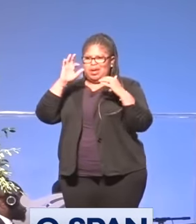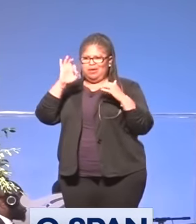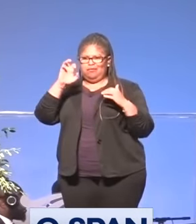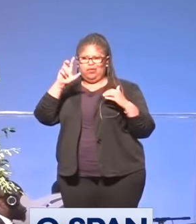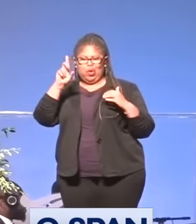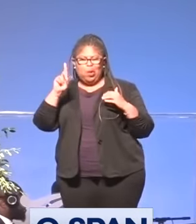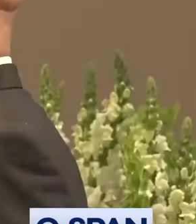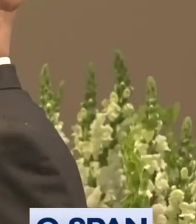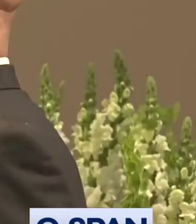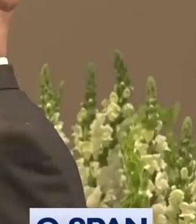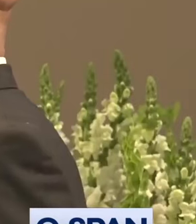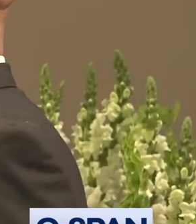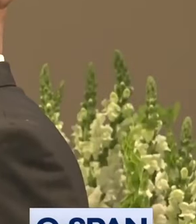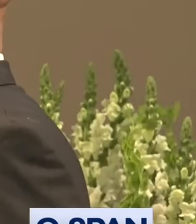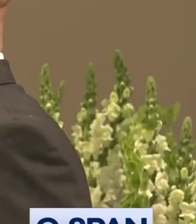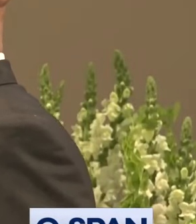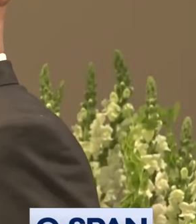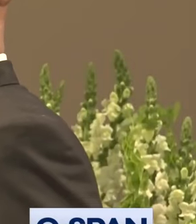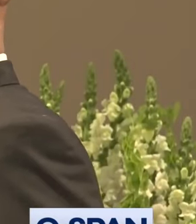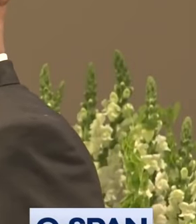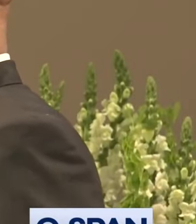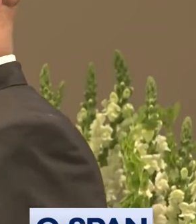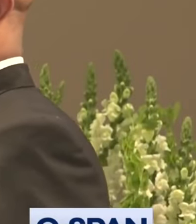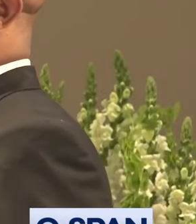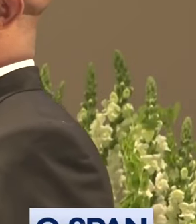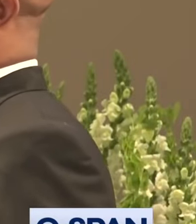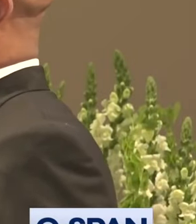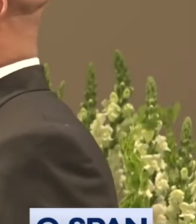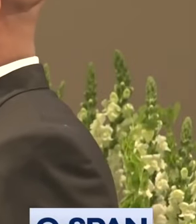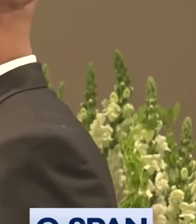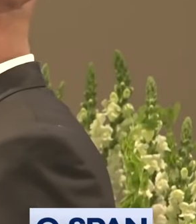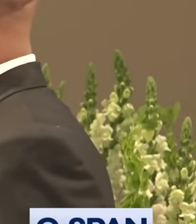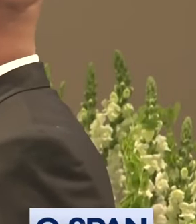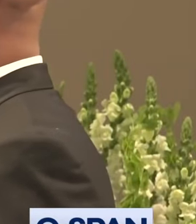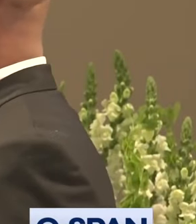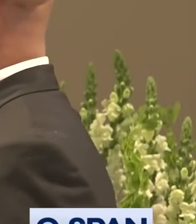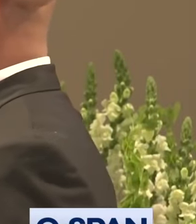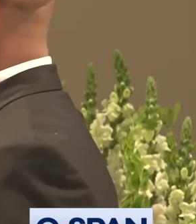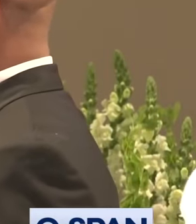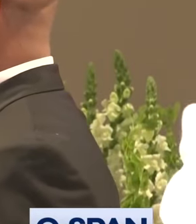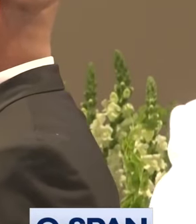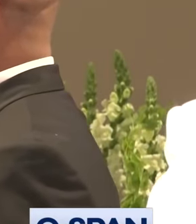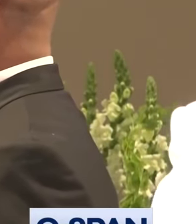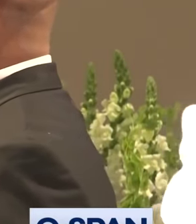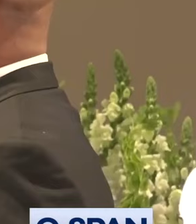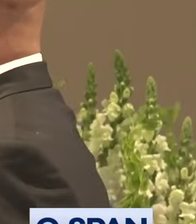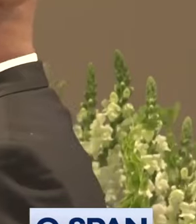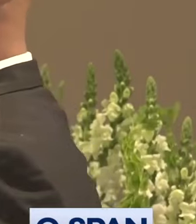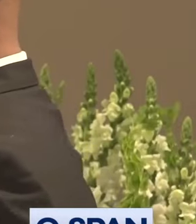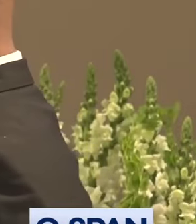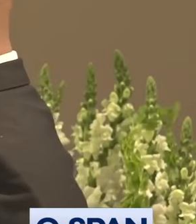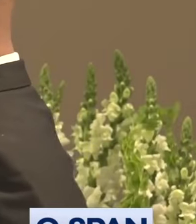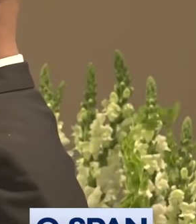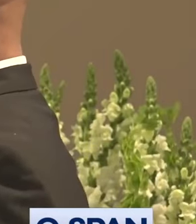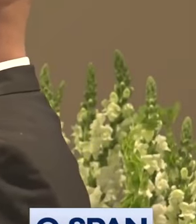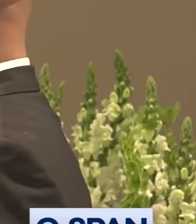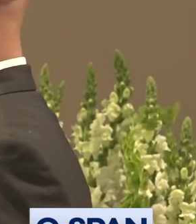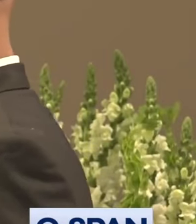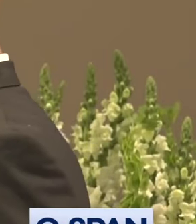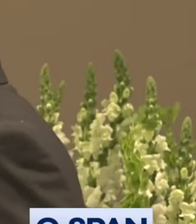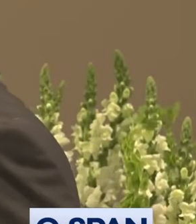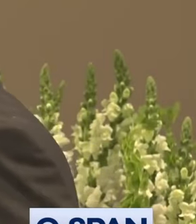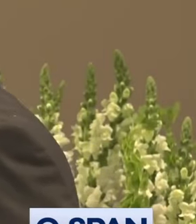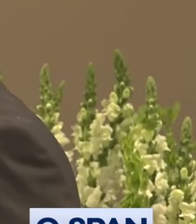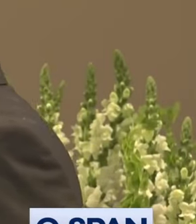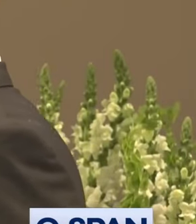summers playing basketball with him. I would uh he had a good friend named Mike Riggs who went to Worthing and I would go pick up Mike